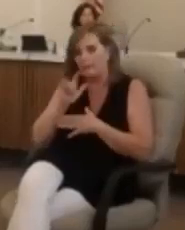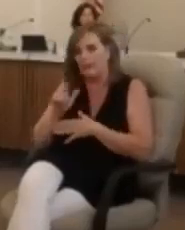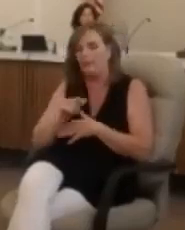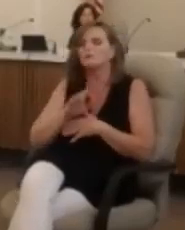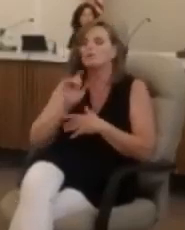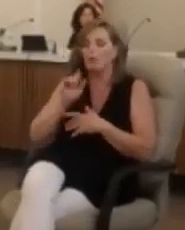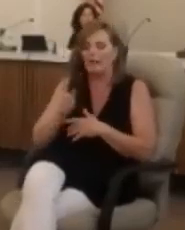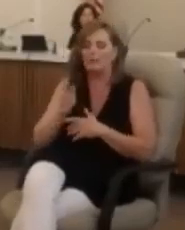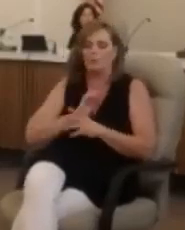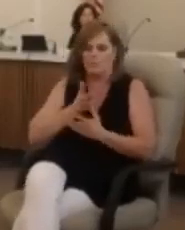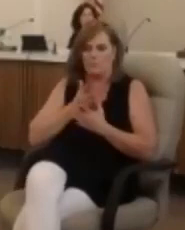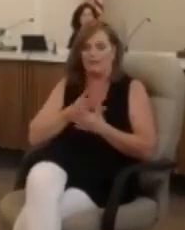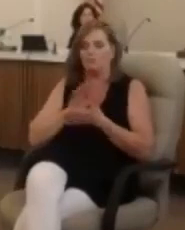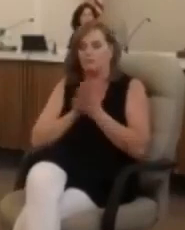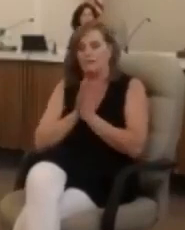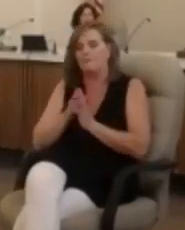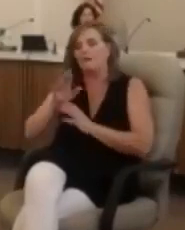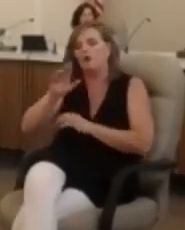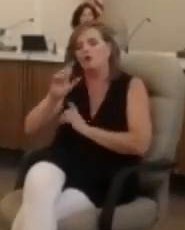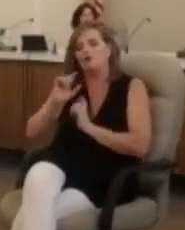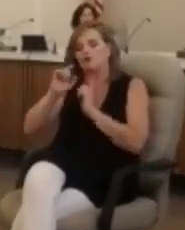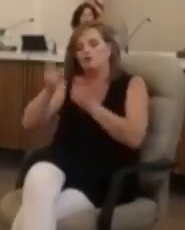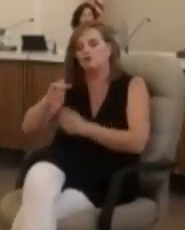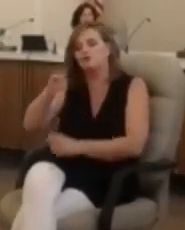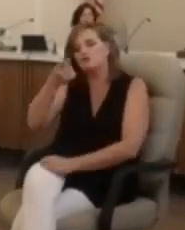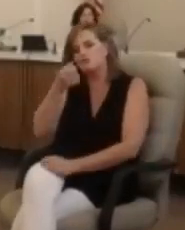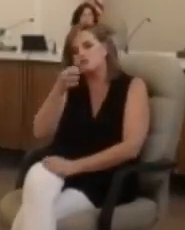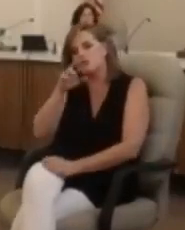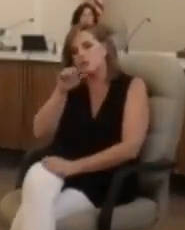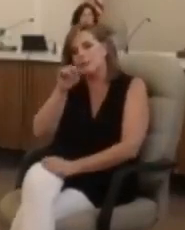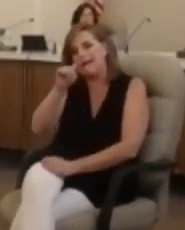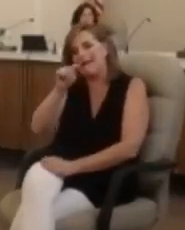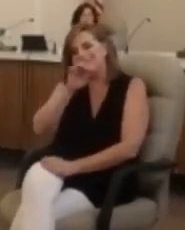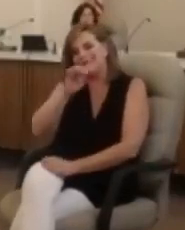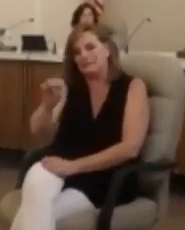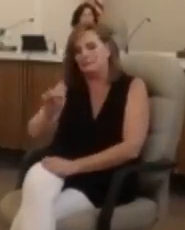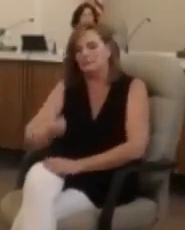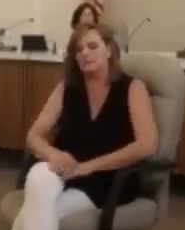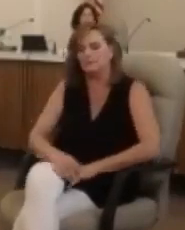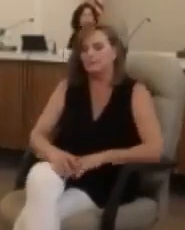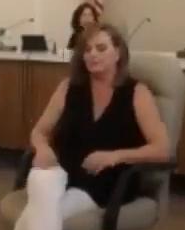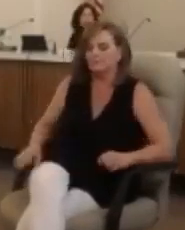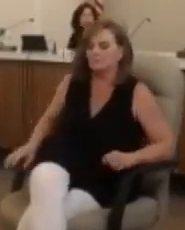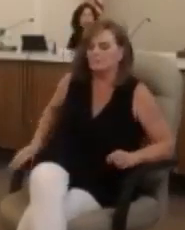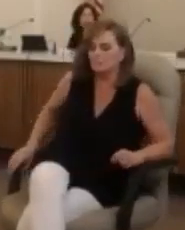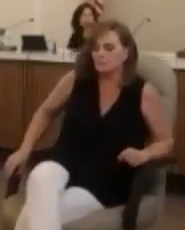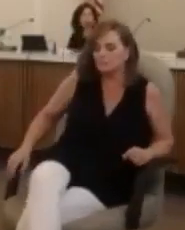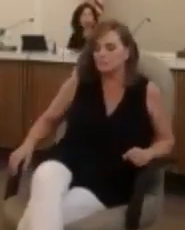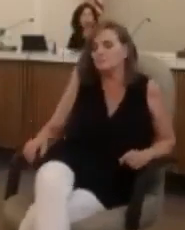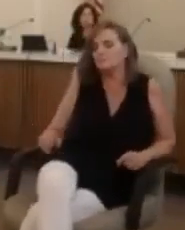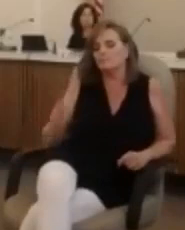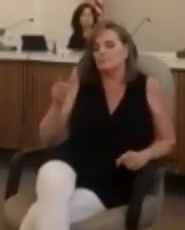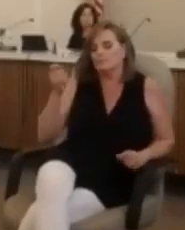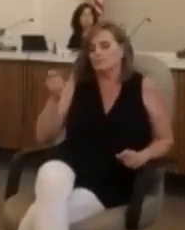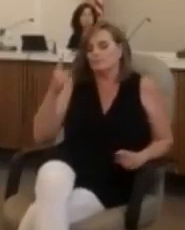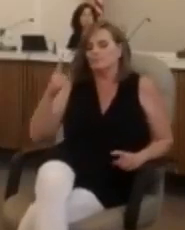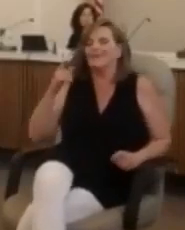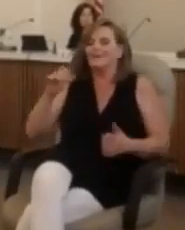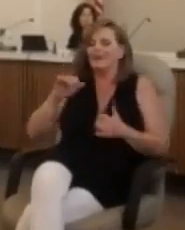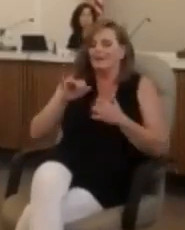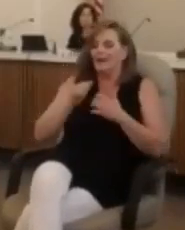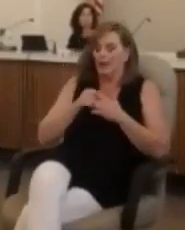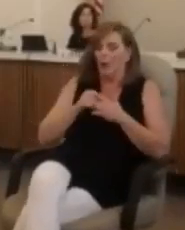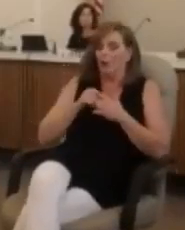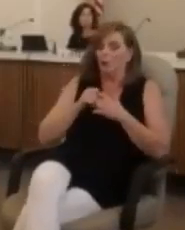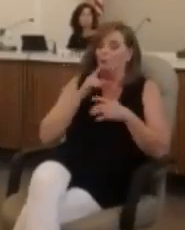for grantees. For park area, there would be no grantees. It would be town parkland. Now, the way we have this worded is that